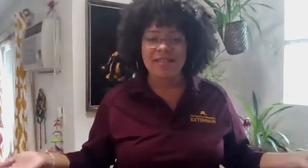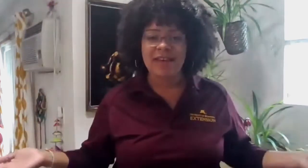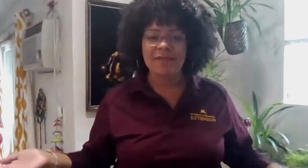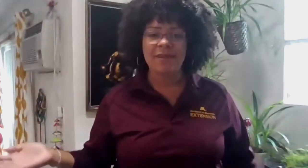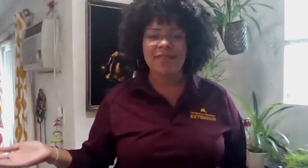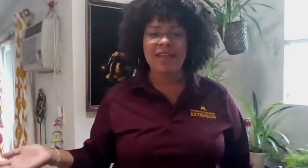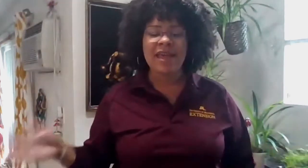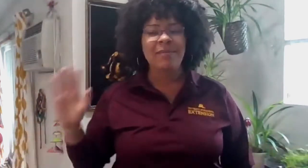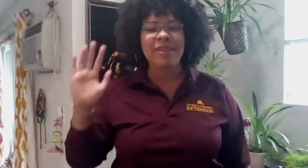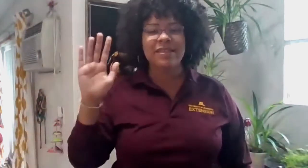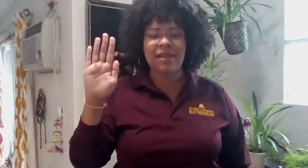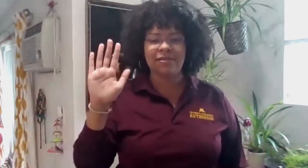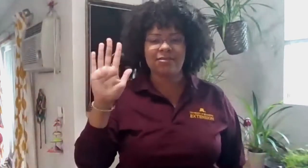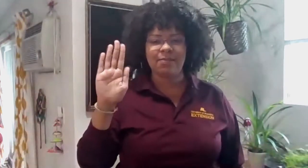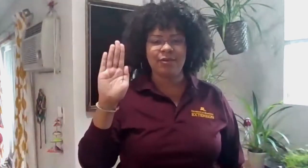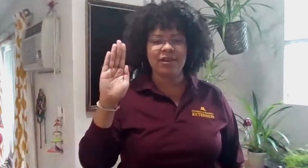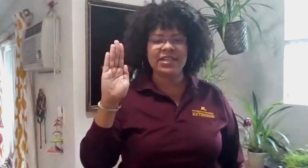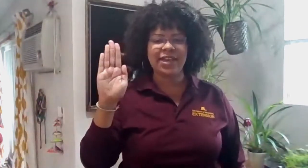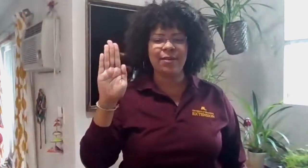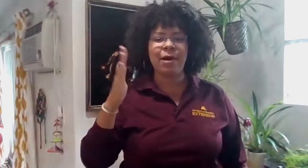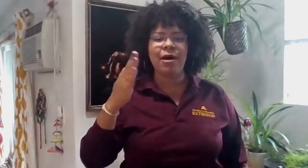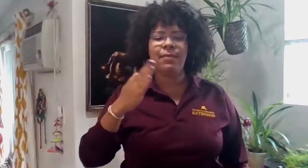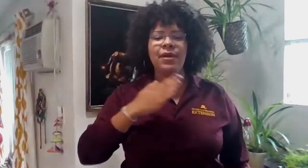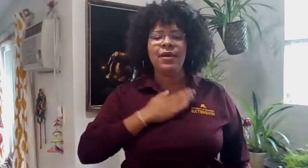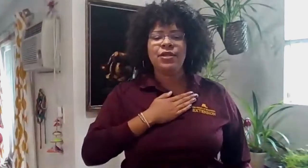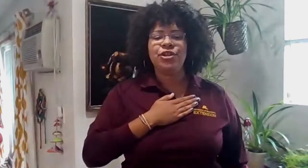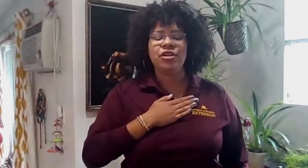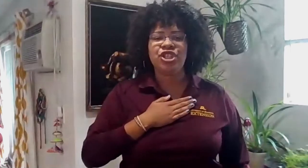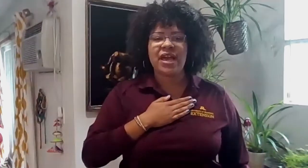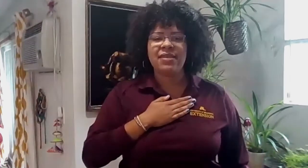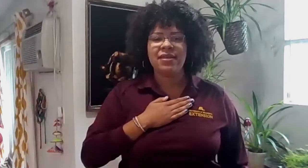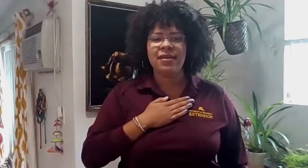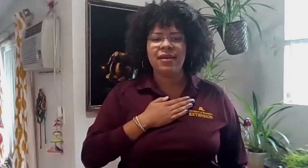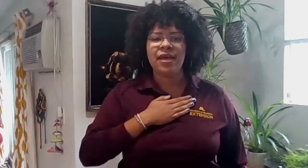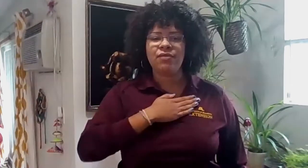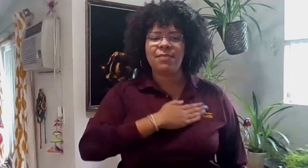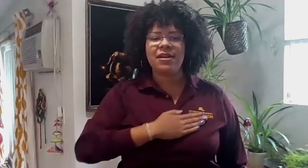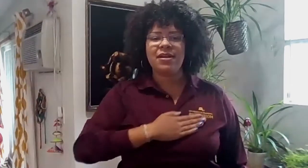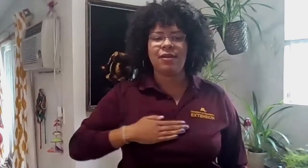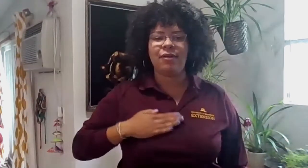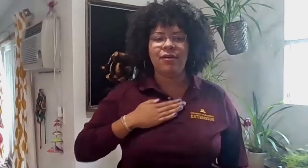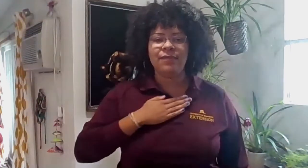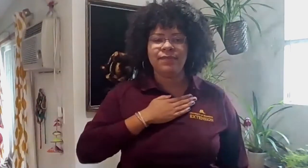asking for something. Please is also simple. You're going to take your palm to your chest and rub it in a circle.